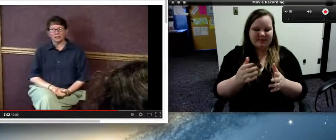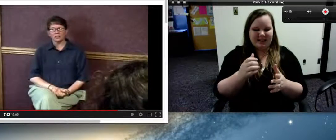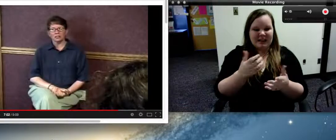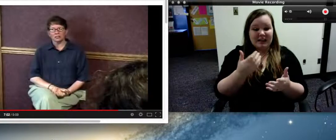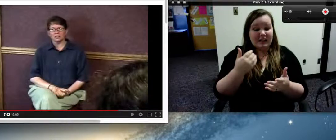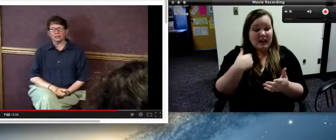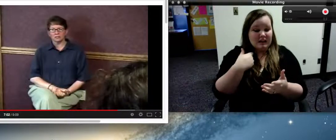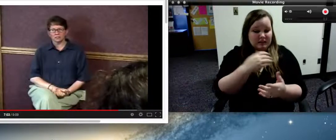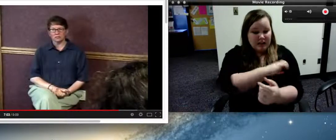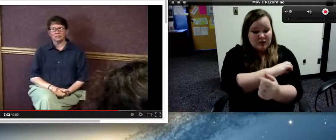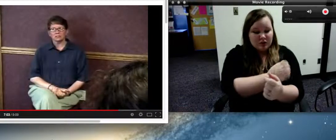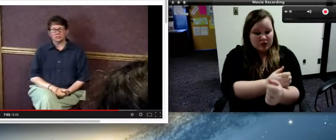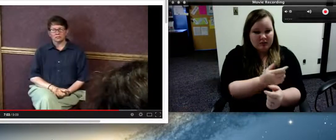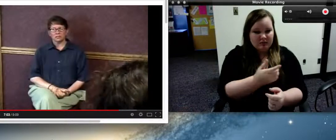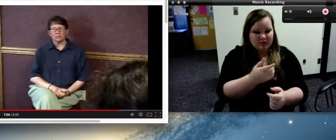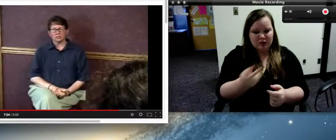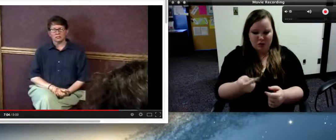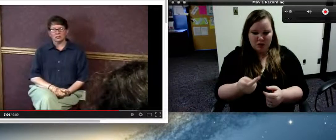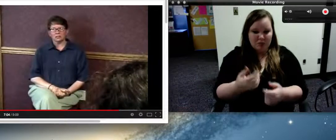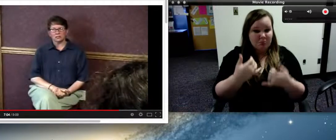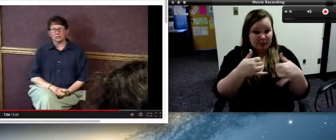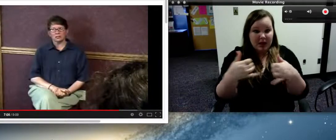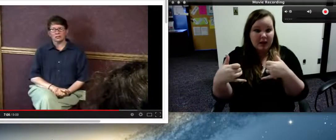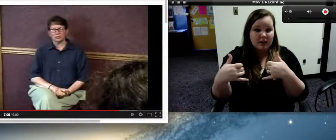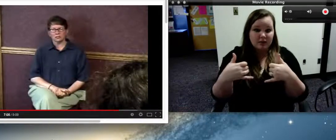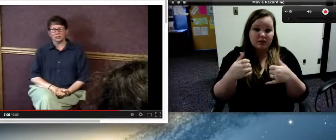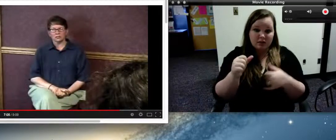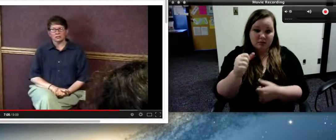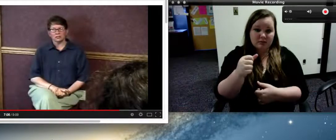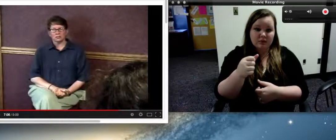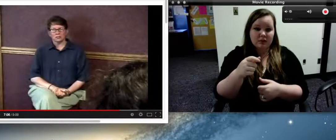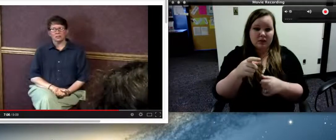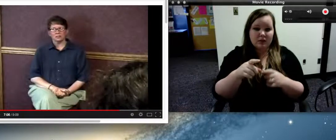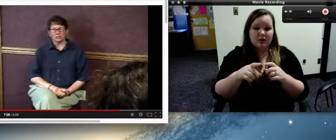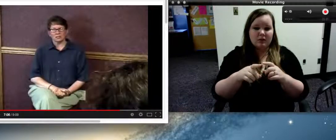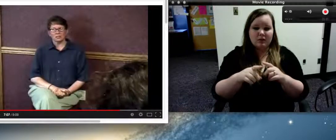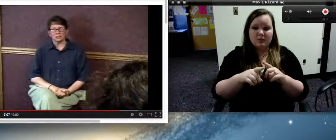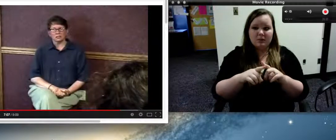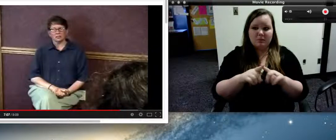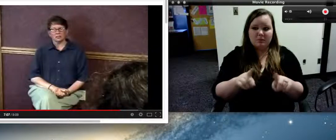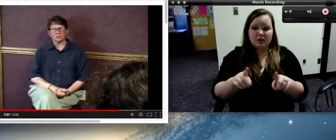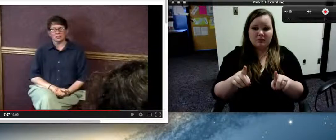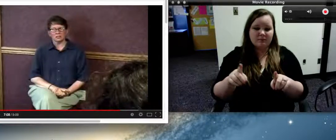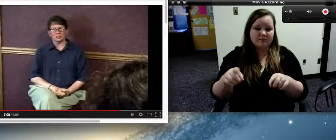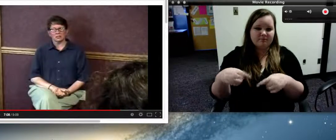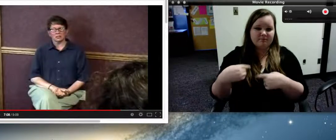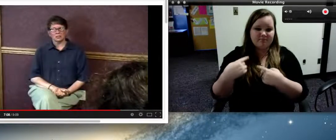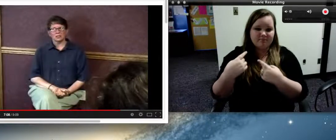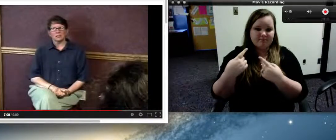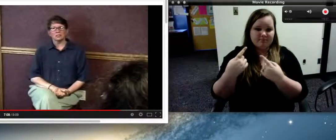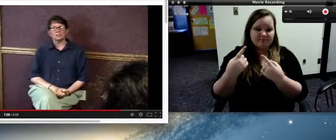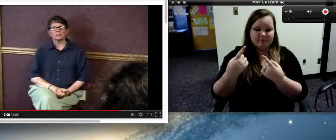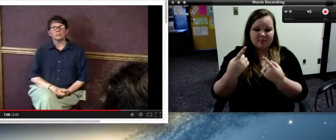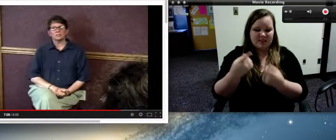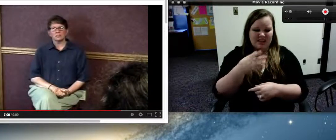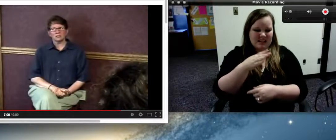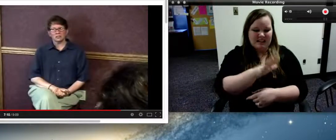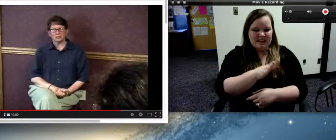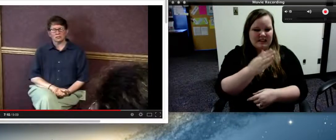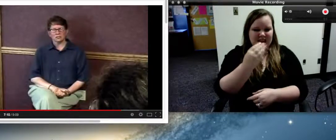and stuff because he and Fiona play with each other. It's just the eating and the drinking and stuff. And I don't know. I